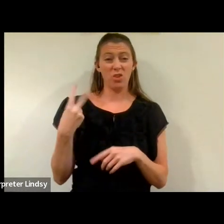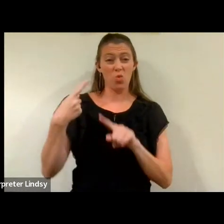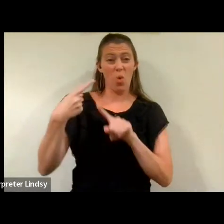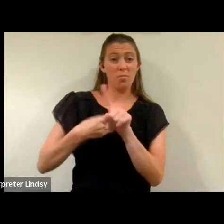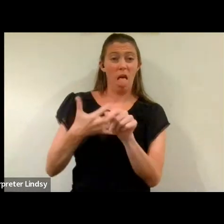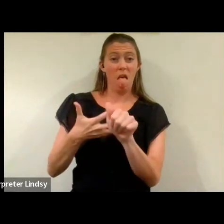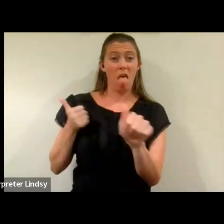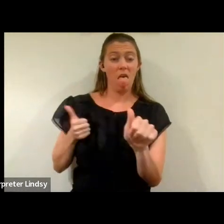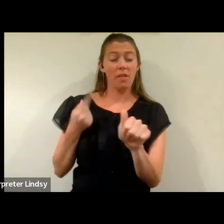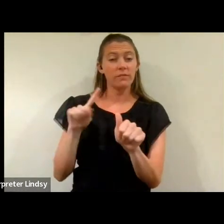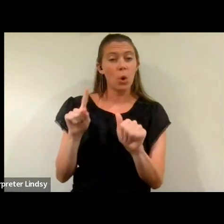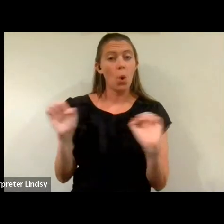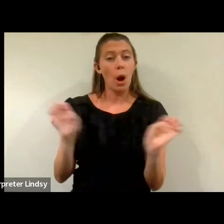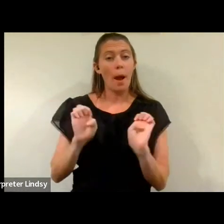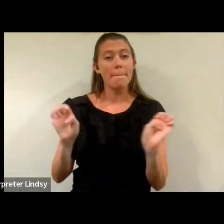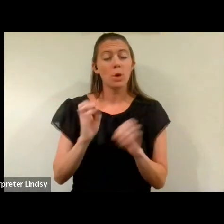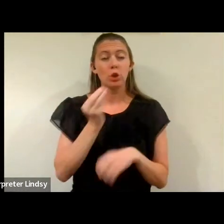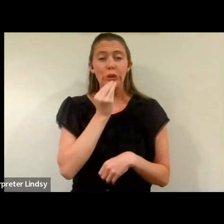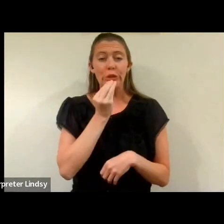You know. Yeah.